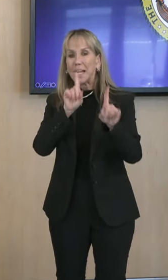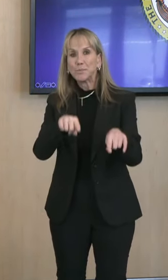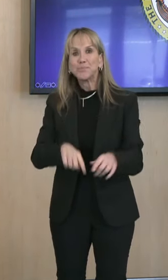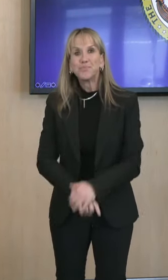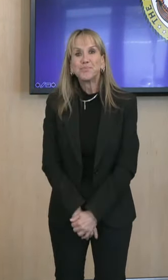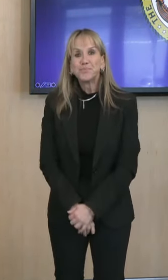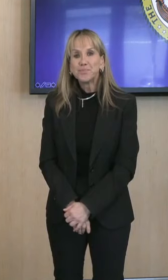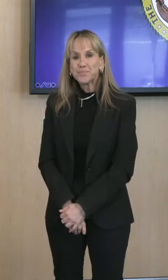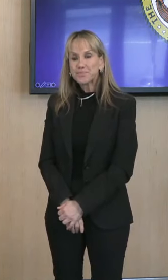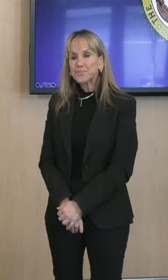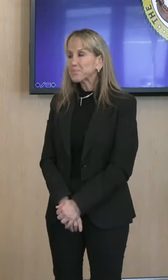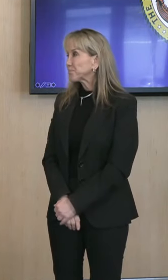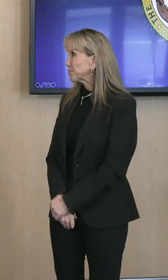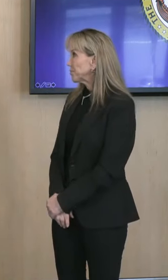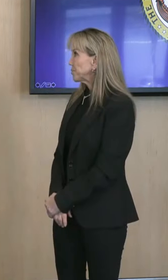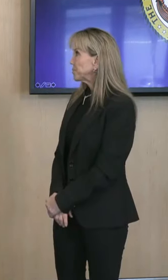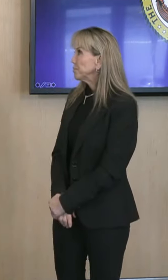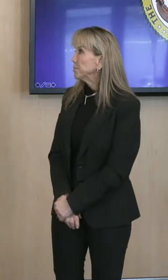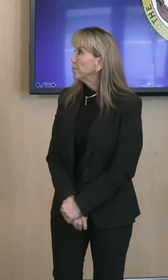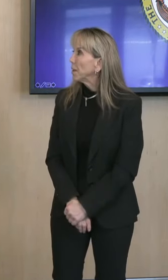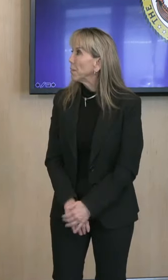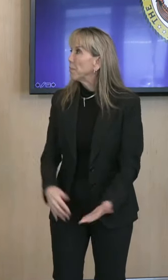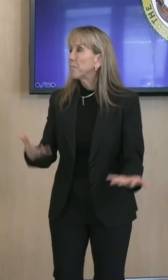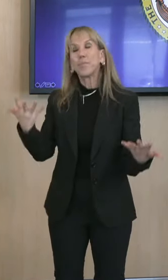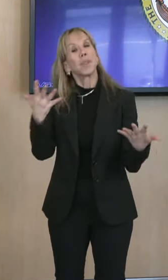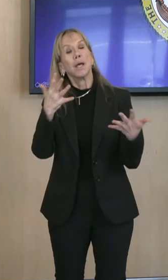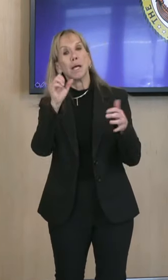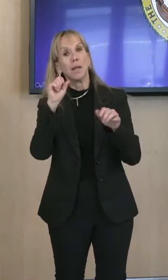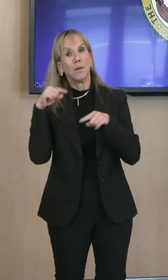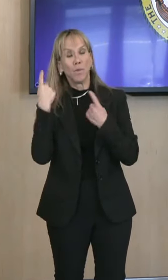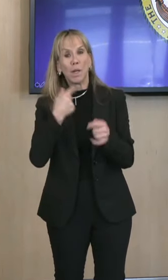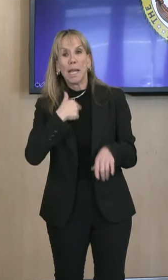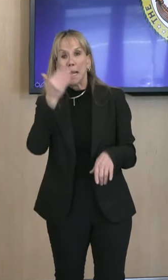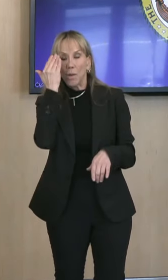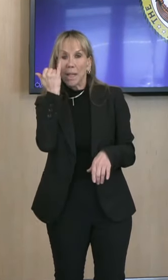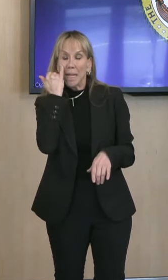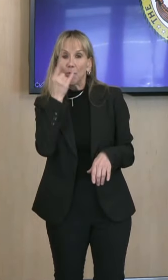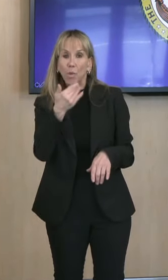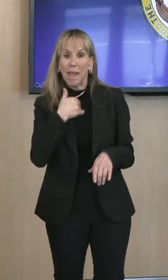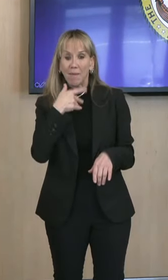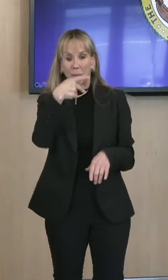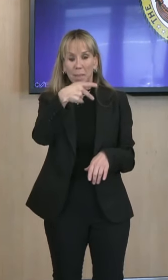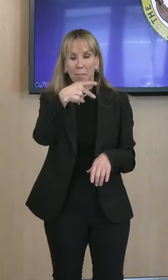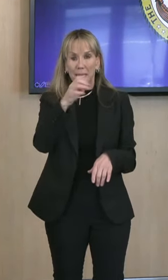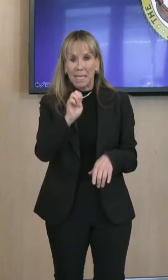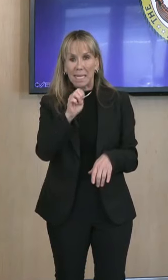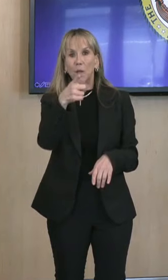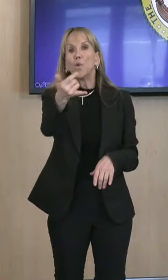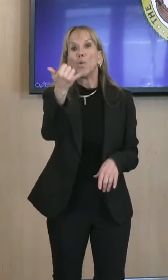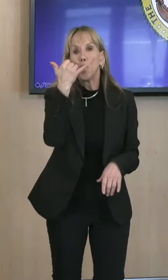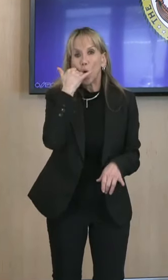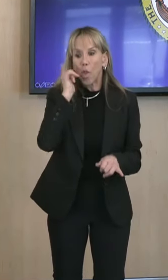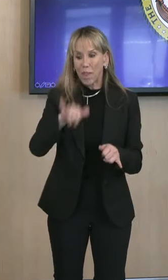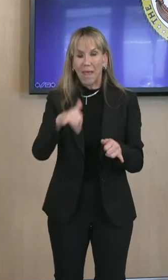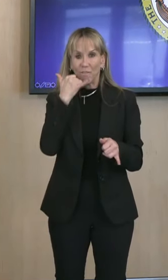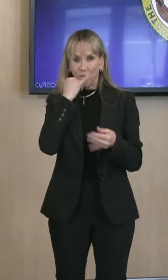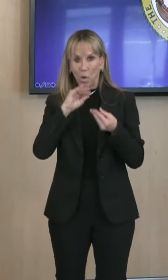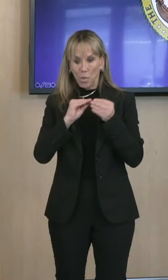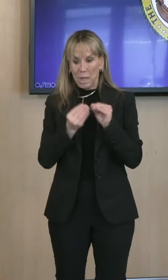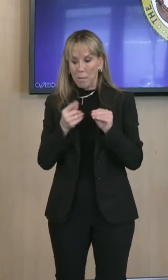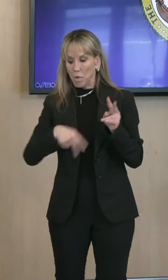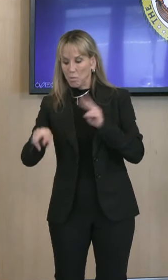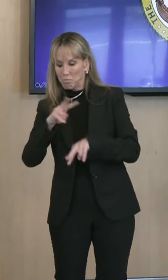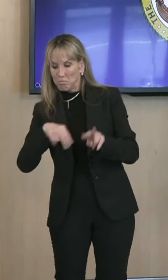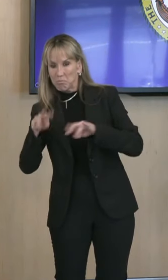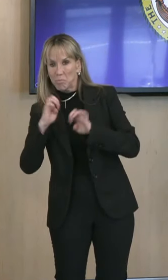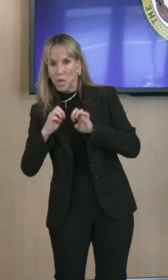You might be best to answer that question. As far as I can understand, if you have PPEs, you can call the number that was given, and then it'll be